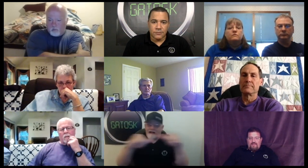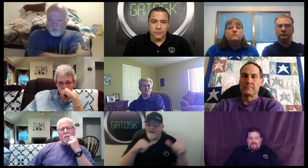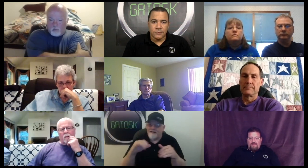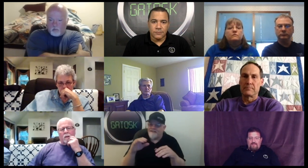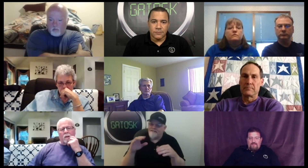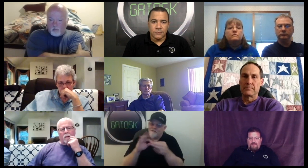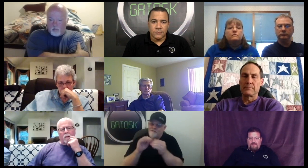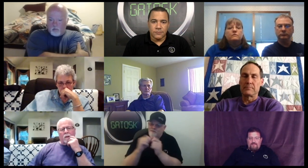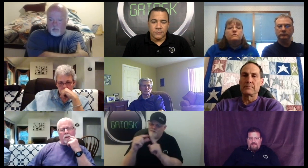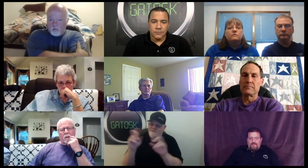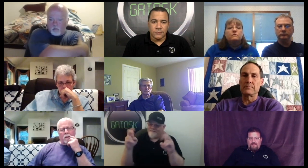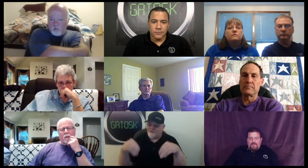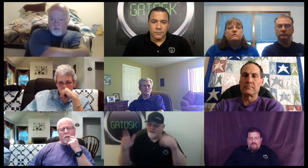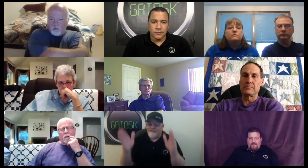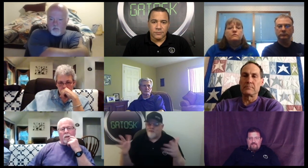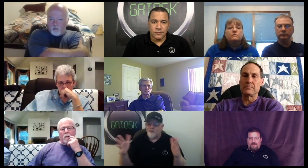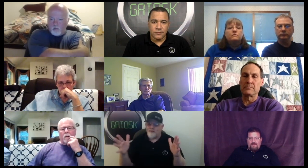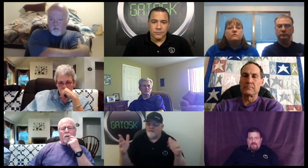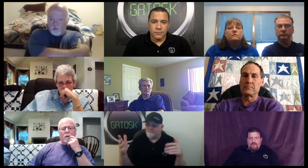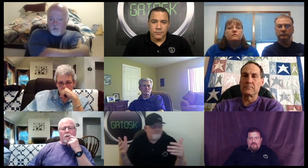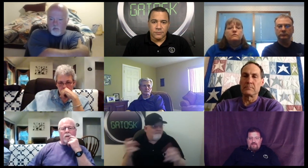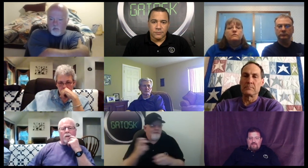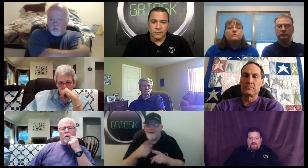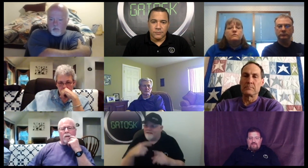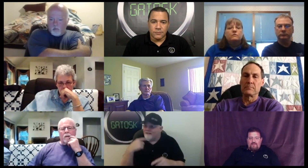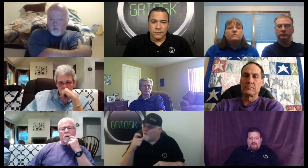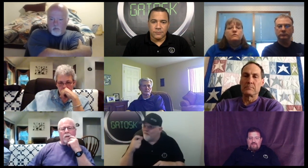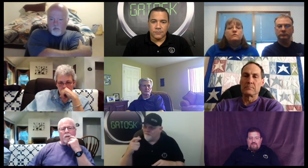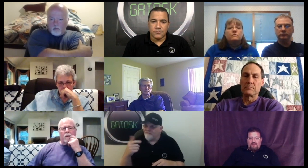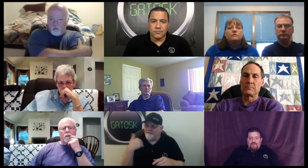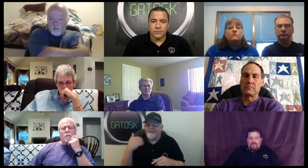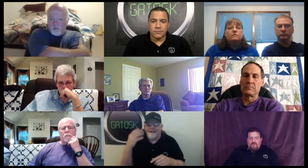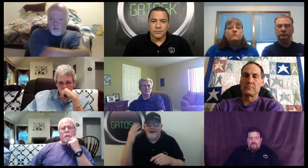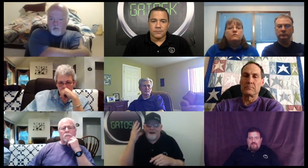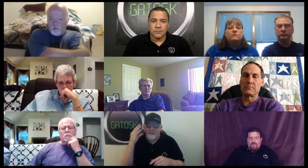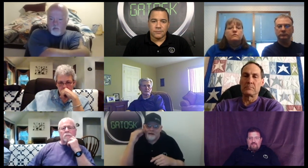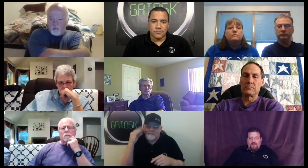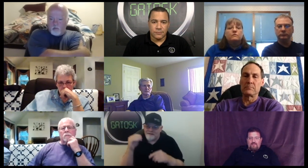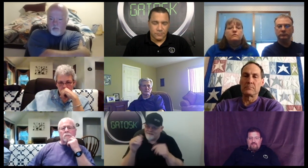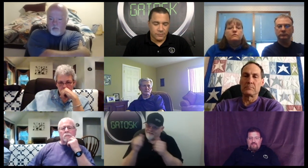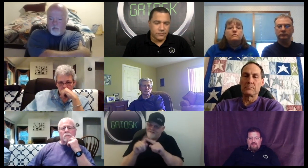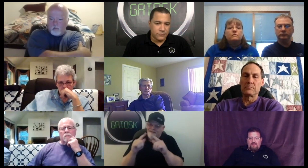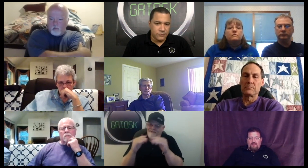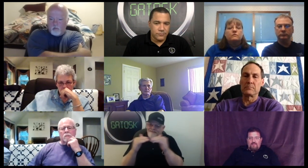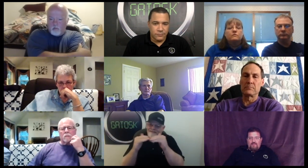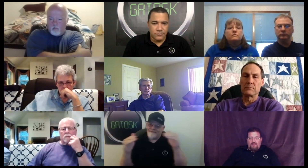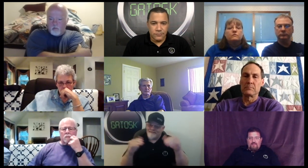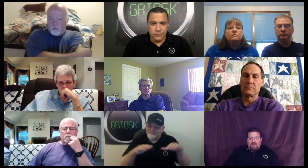meeting, we're all the same. We're all distributors, and it's really hard to differentiate who has